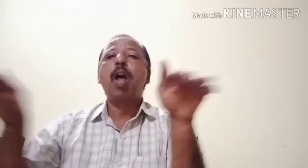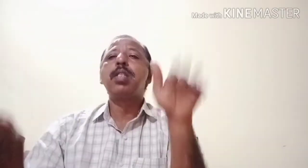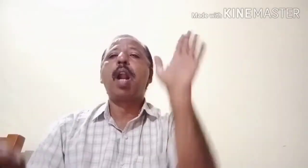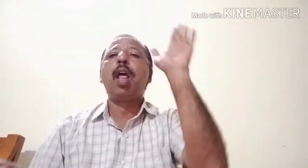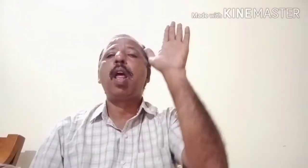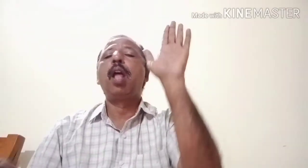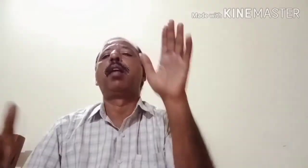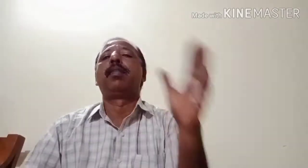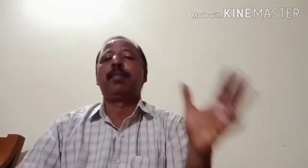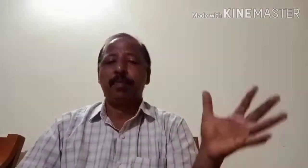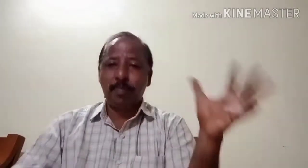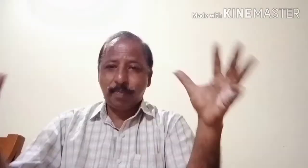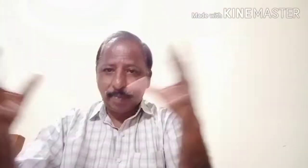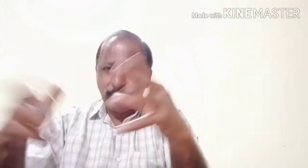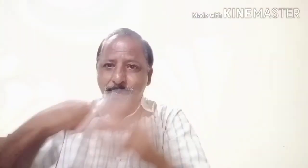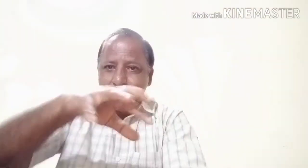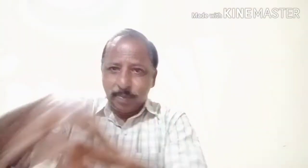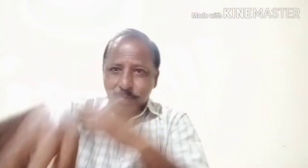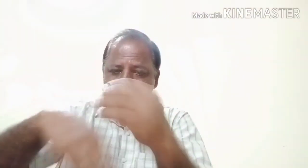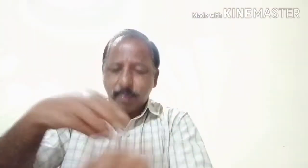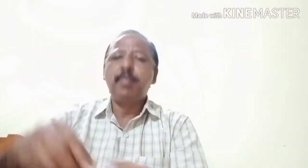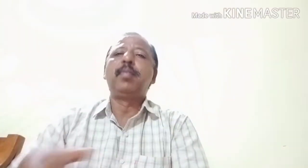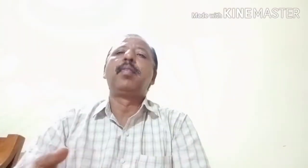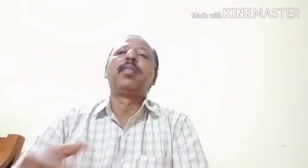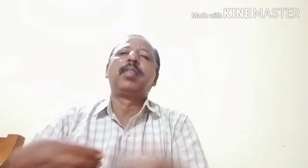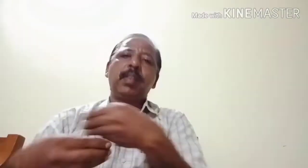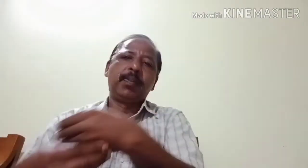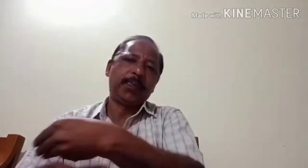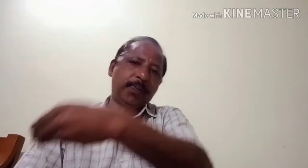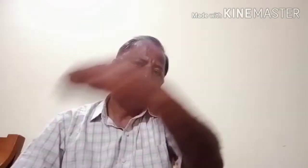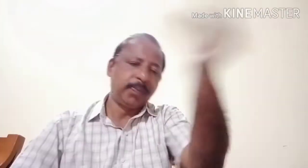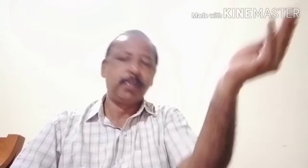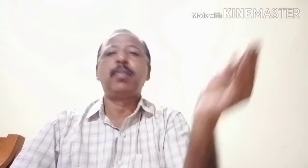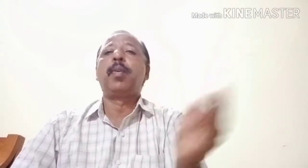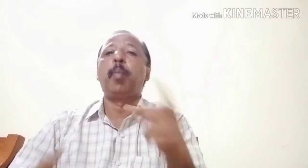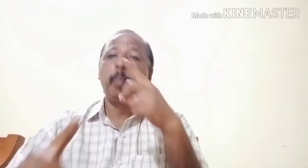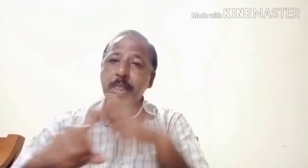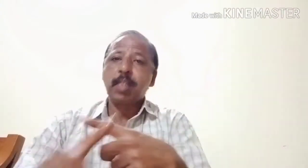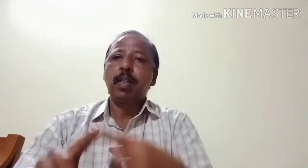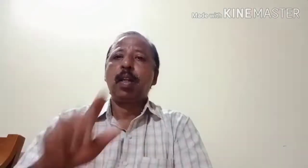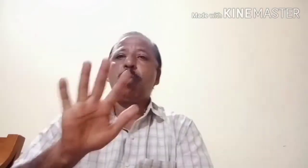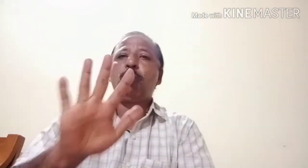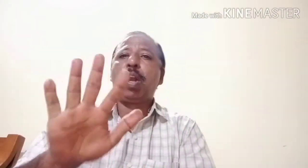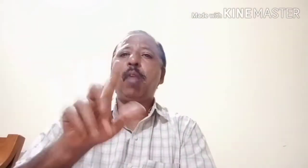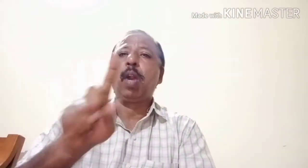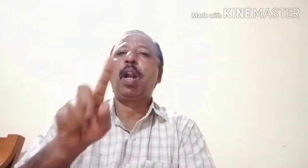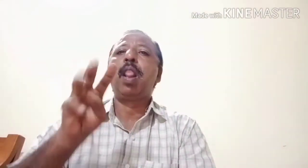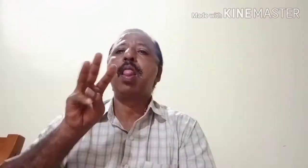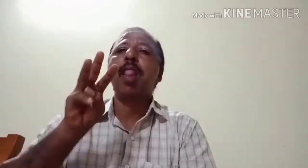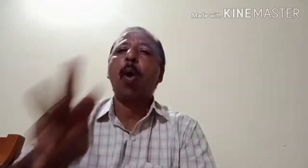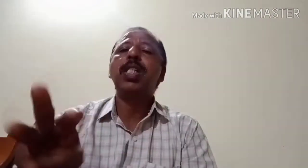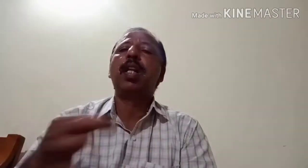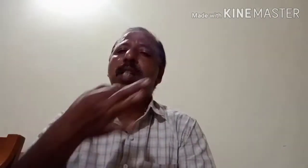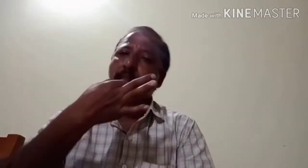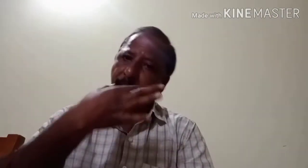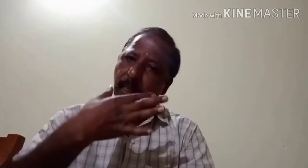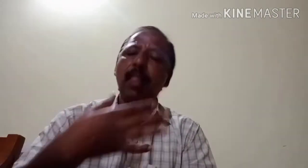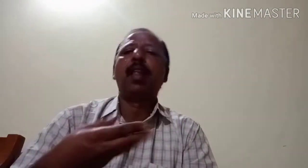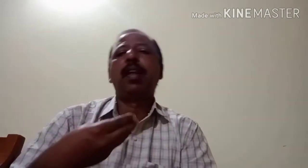and movement-like papers. Bite of the best way to run in hell. So, what I can write, we'll have to download the bite of that now. Share that,